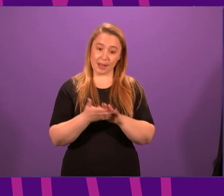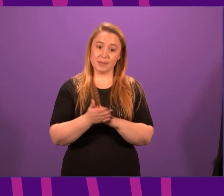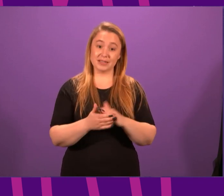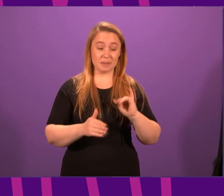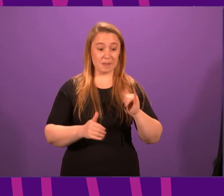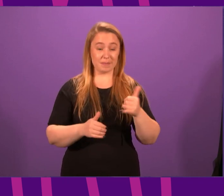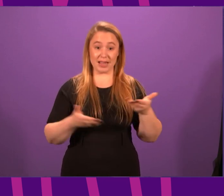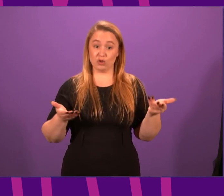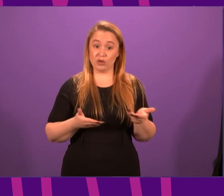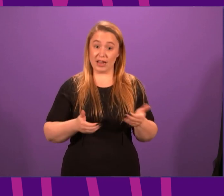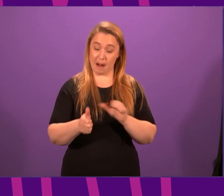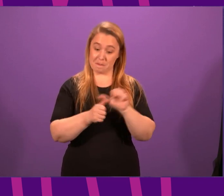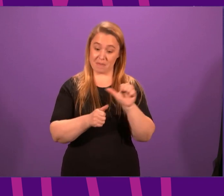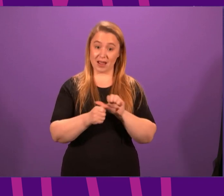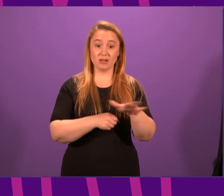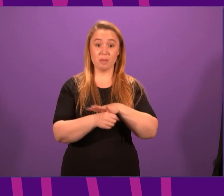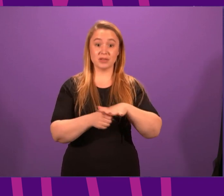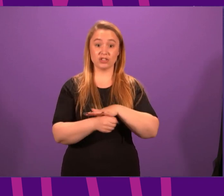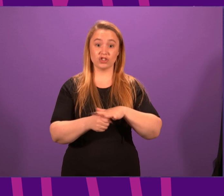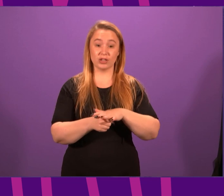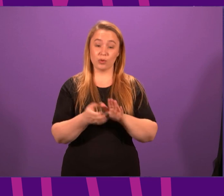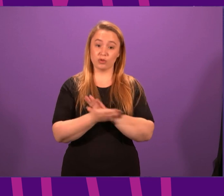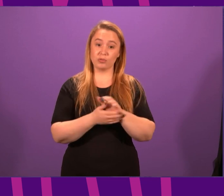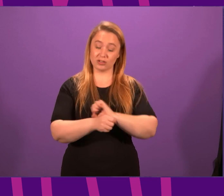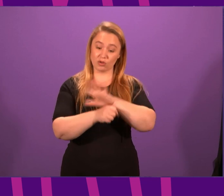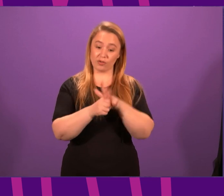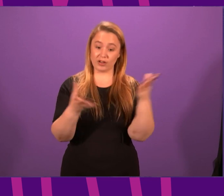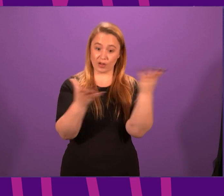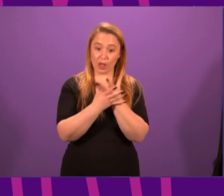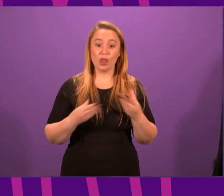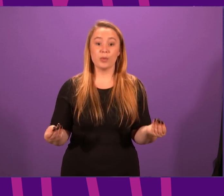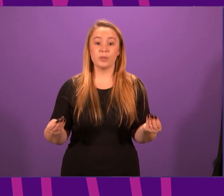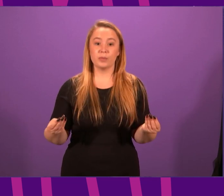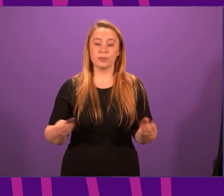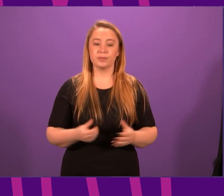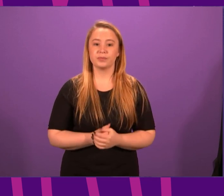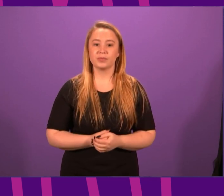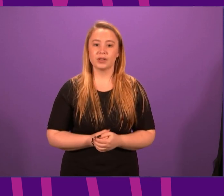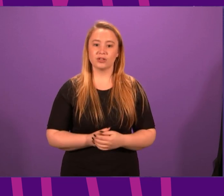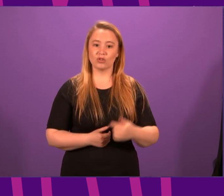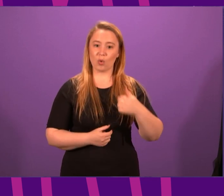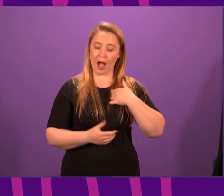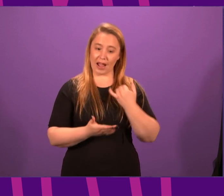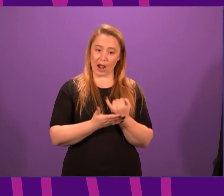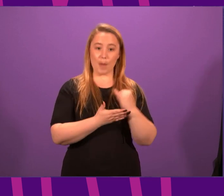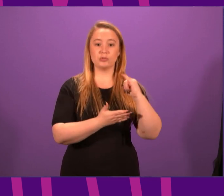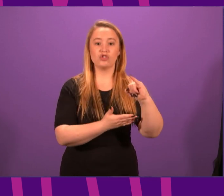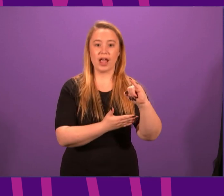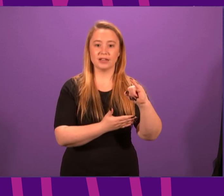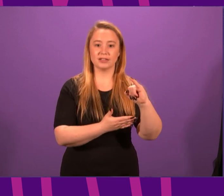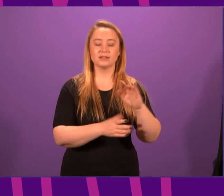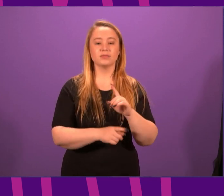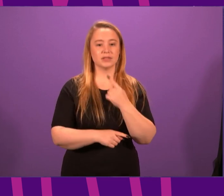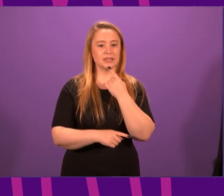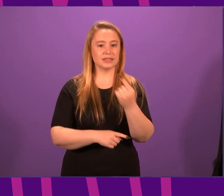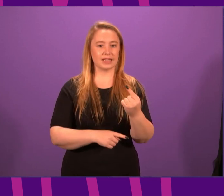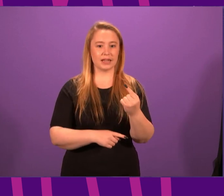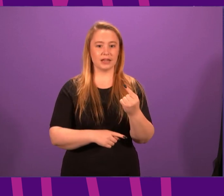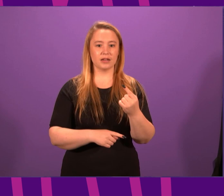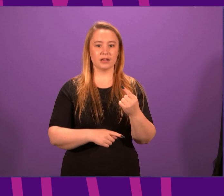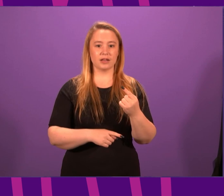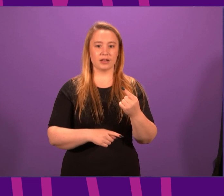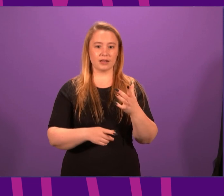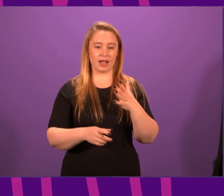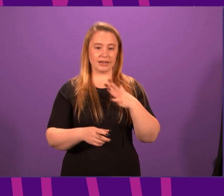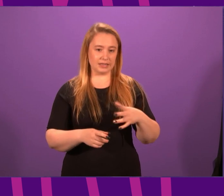have been having that testing to be able to snuff out the virus in our communities. So it was an objection rather than the ability to build up